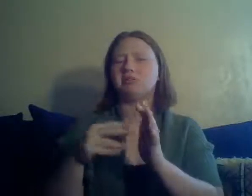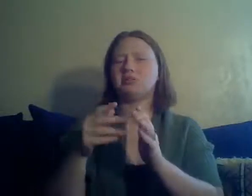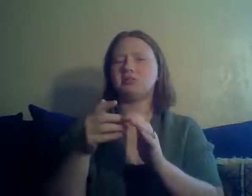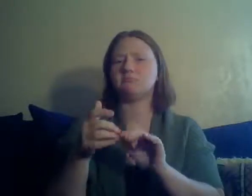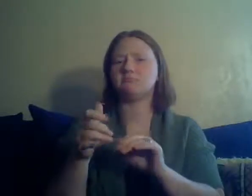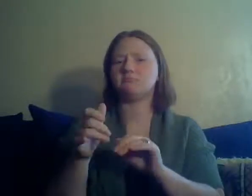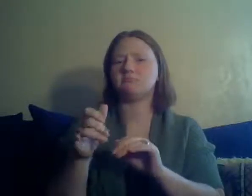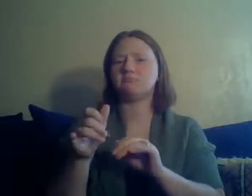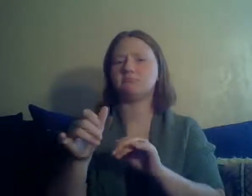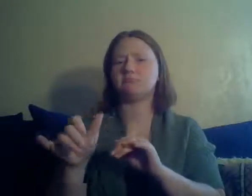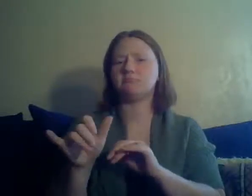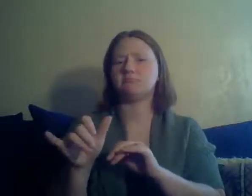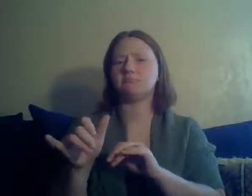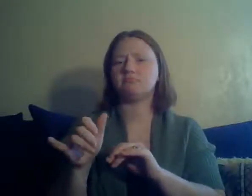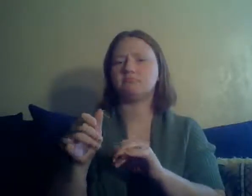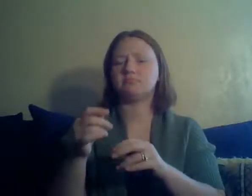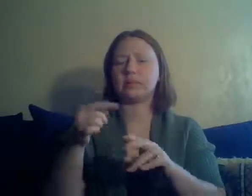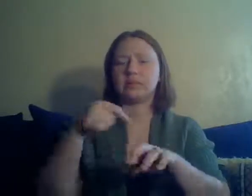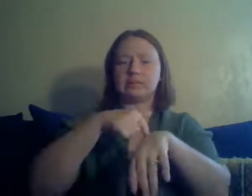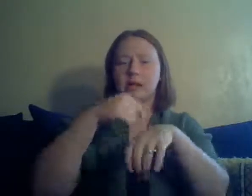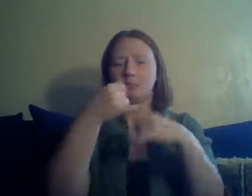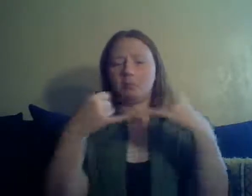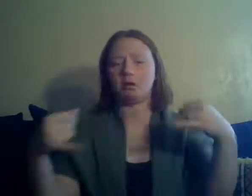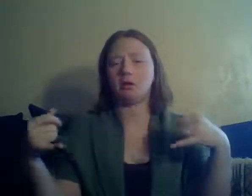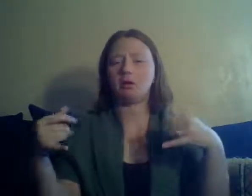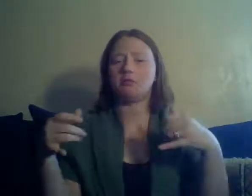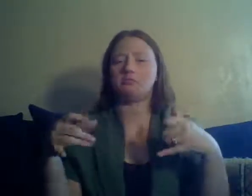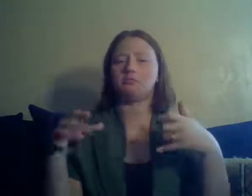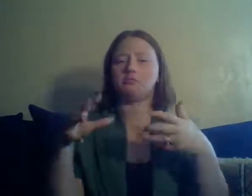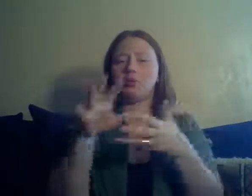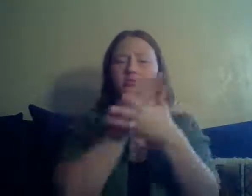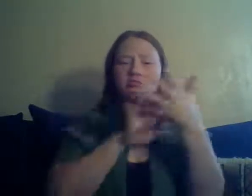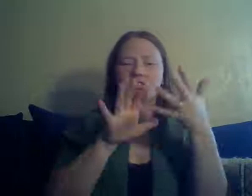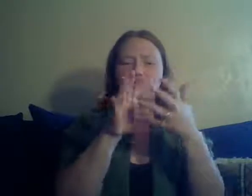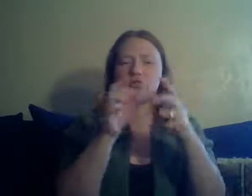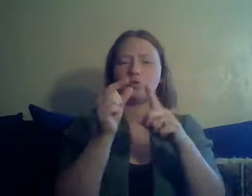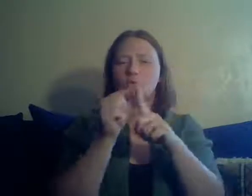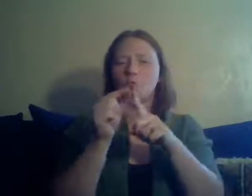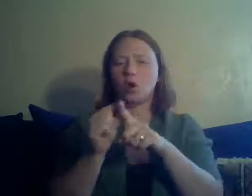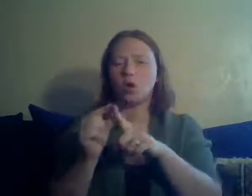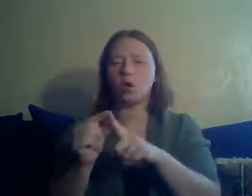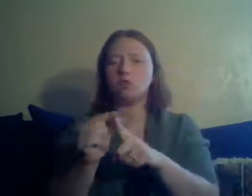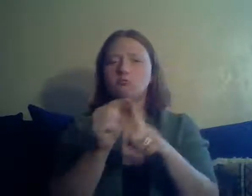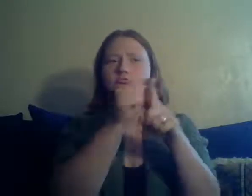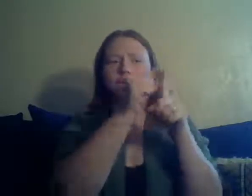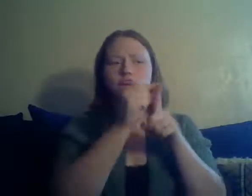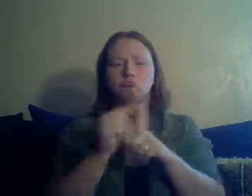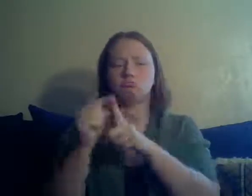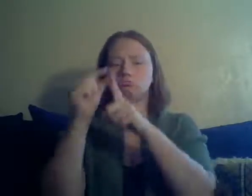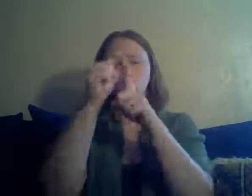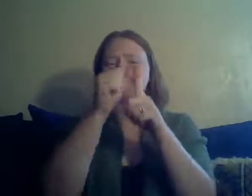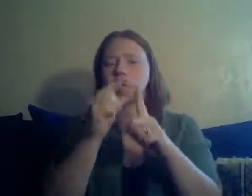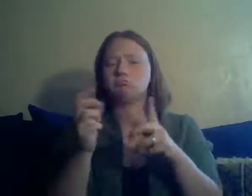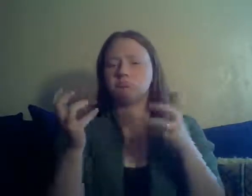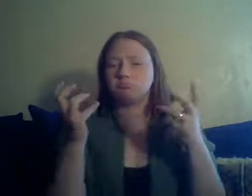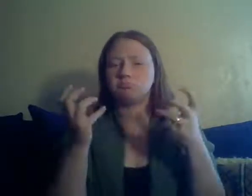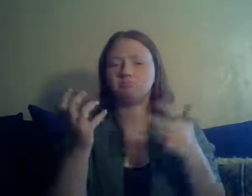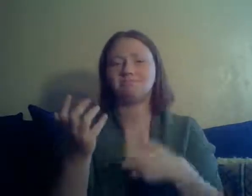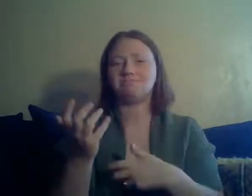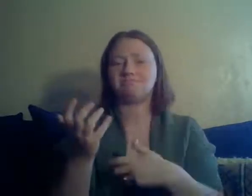a timeline, it could be clustering. It depends on what the pattern of organization was in that reading that they were doing, and often it's a combination